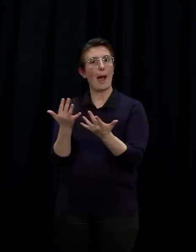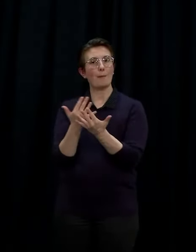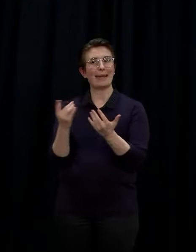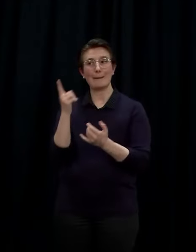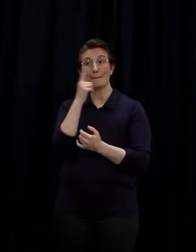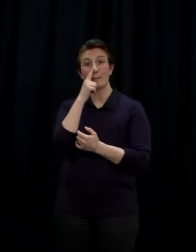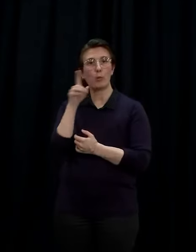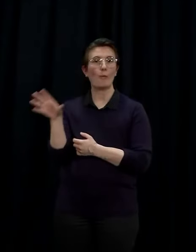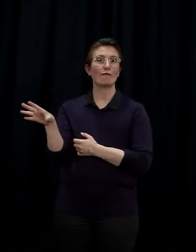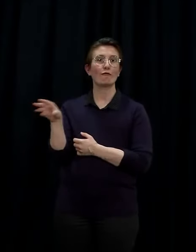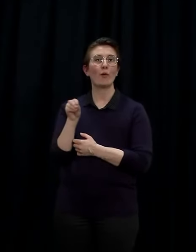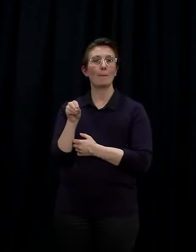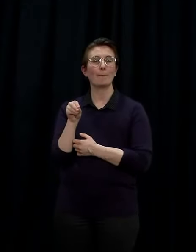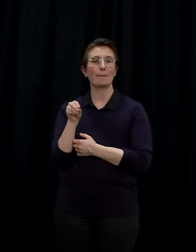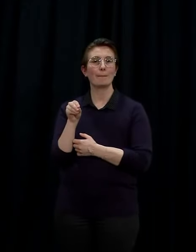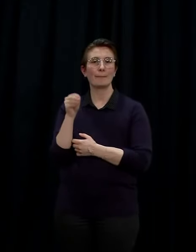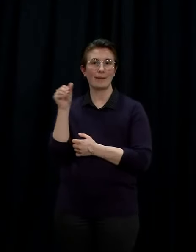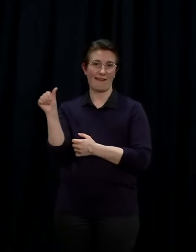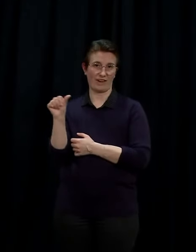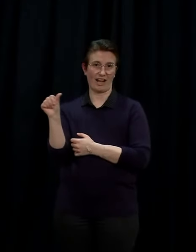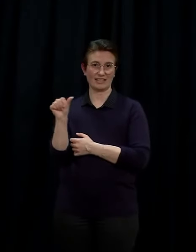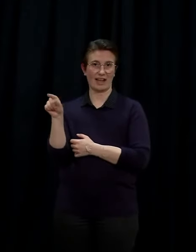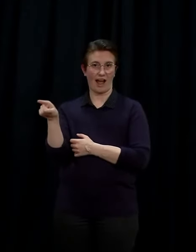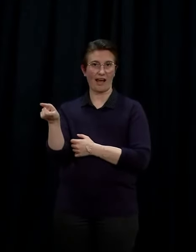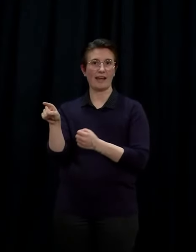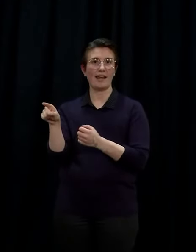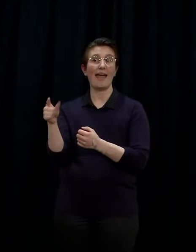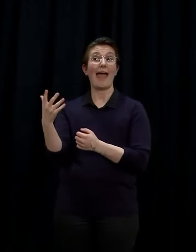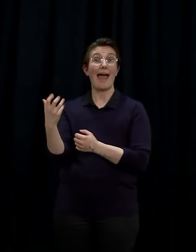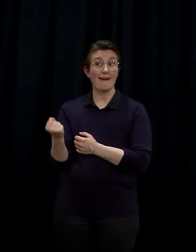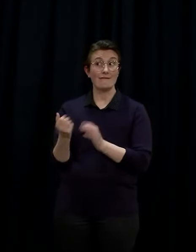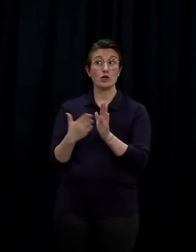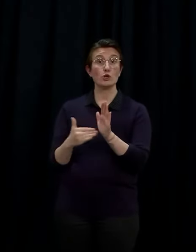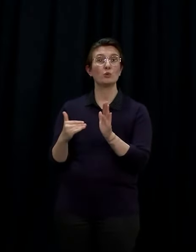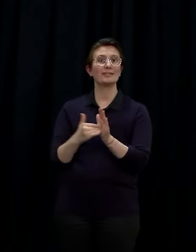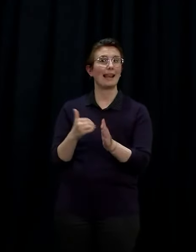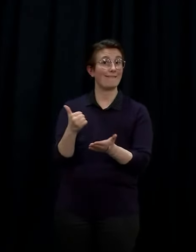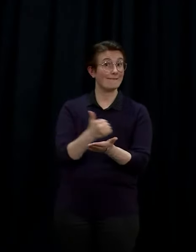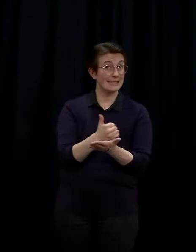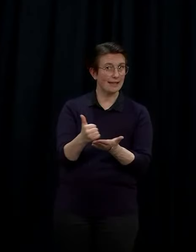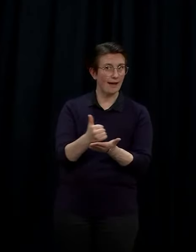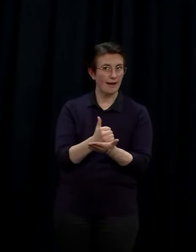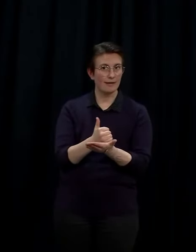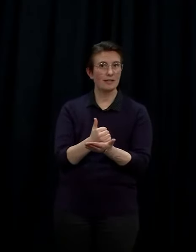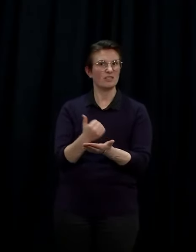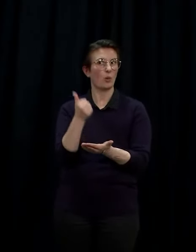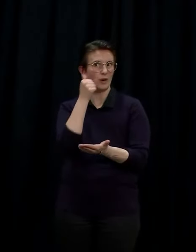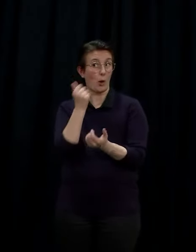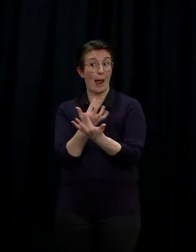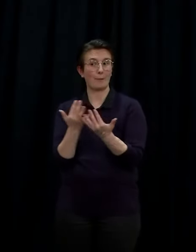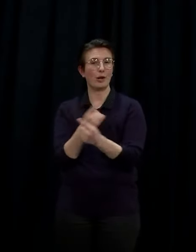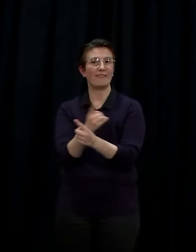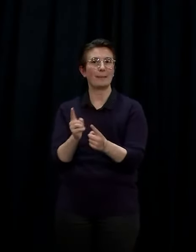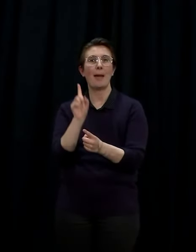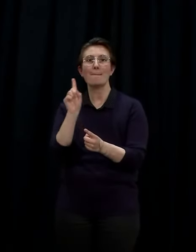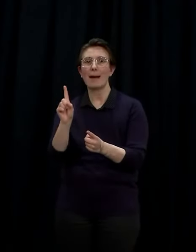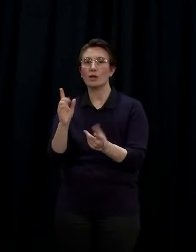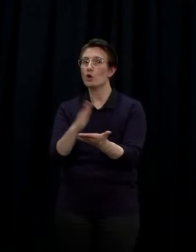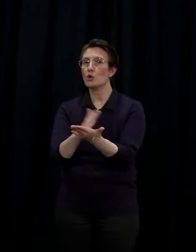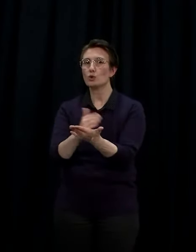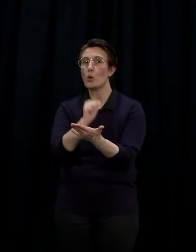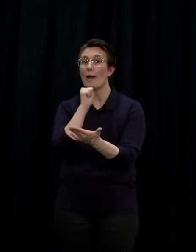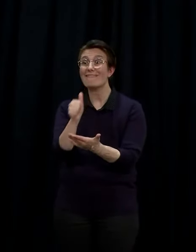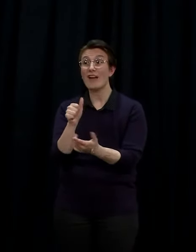who hold New Zealand visas, but we don't know where in the world they are. Not all of them will be in Afghanistan. For strictly Kiwi citizens who are still there, though, yeah.